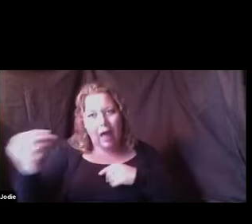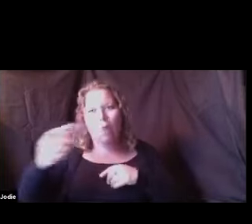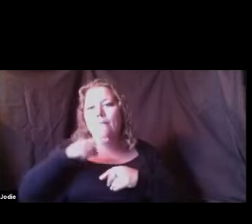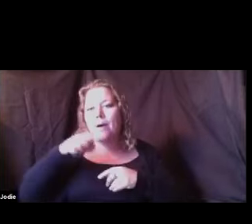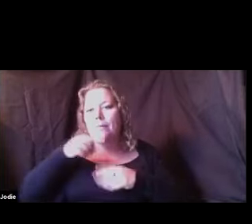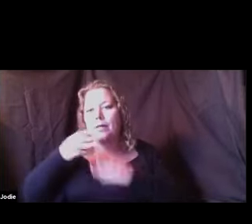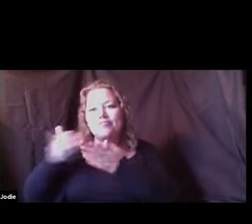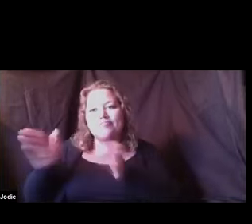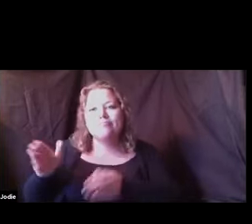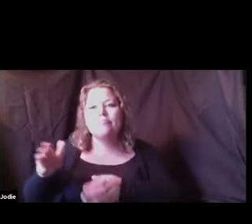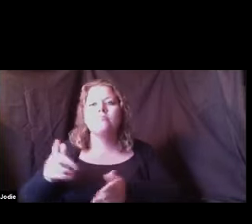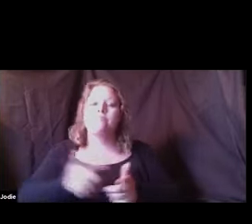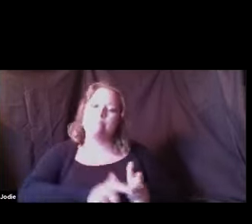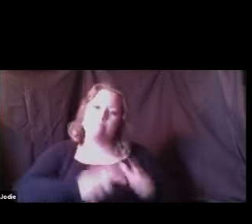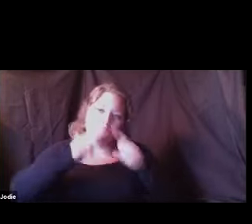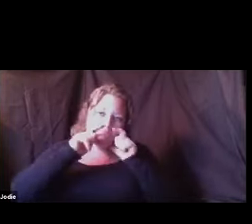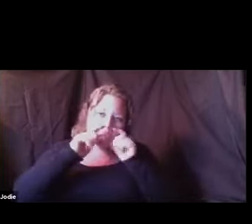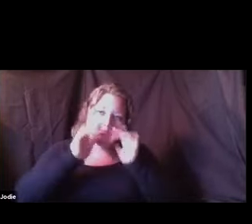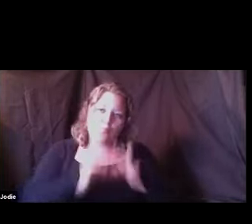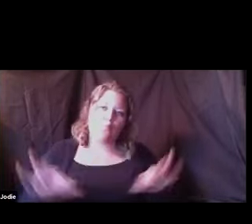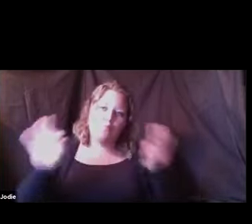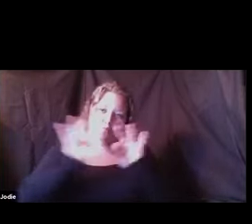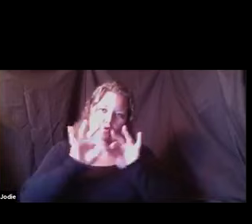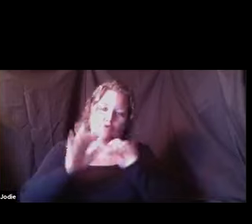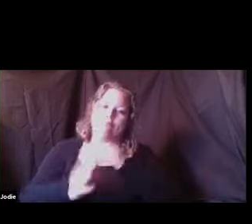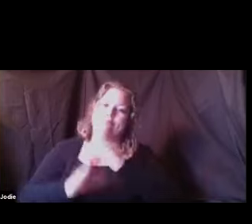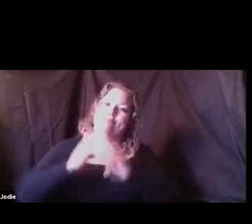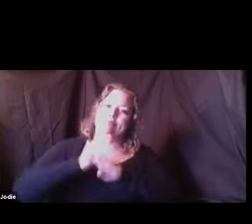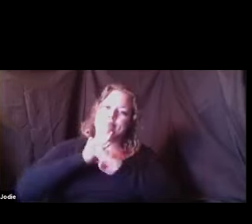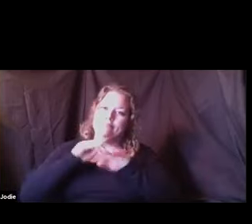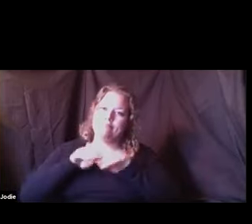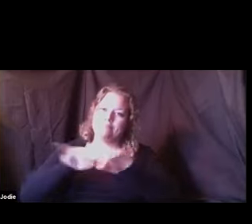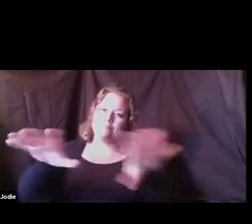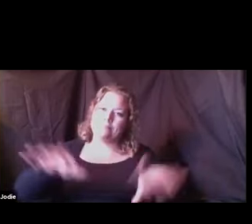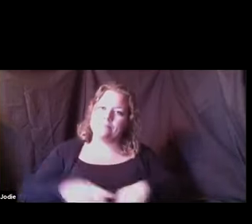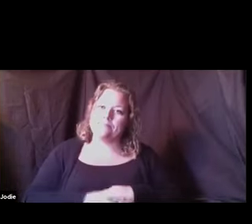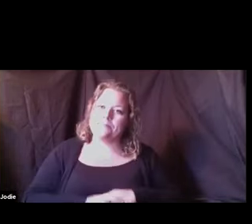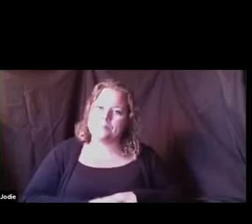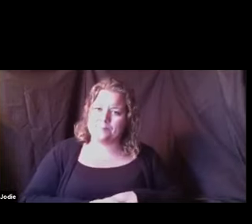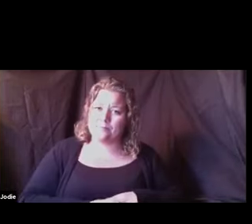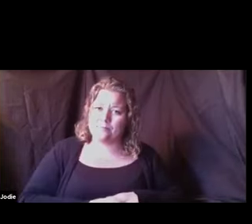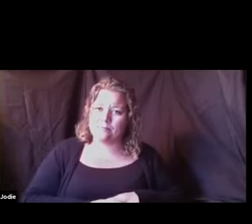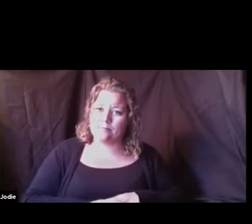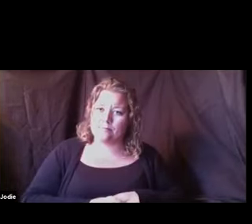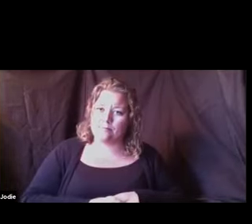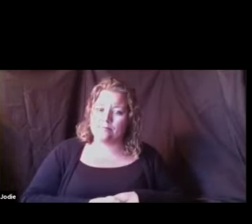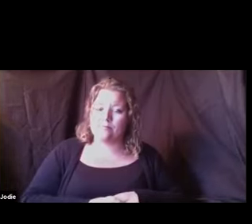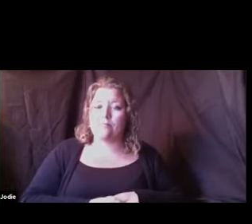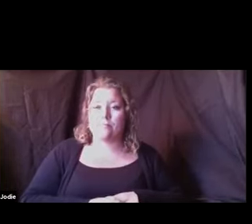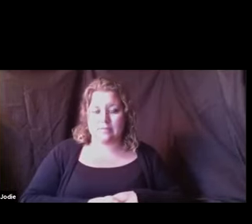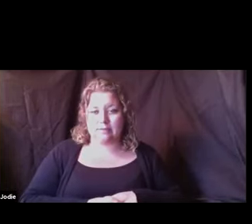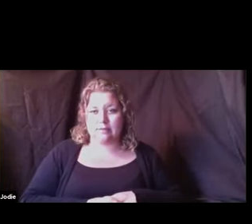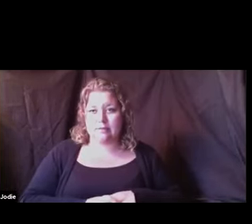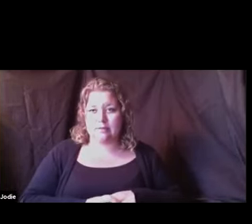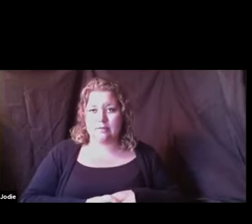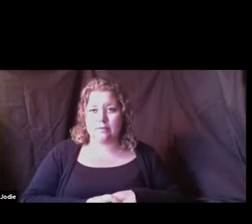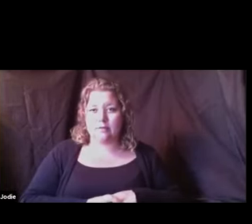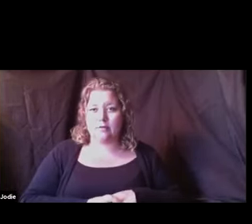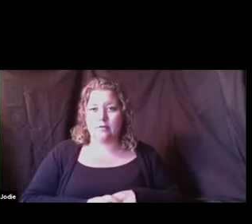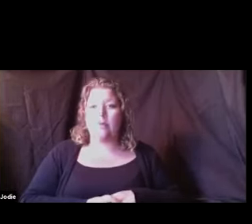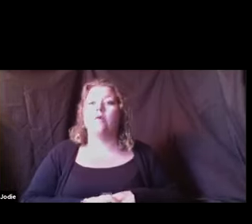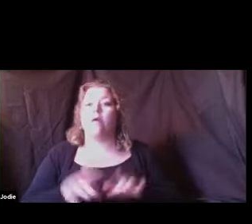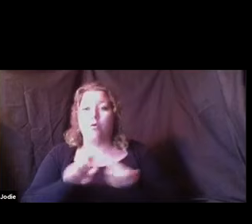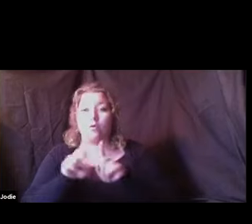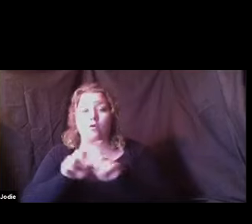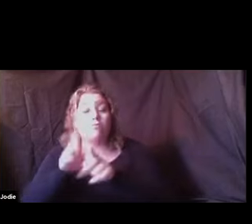of disease. And, I think also just being wary about the cautions you